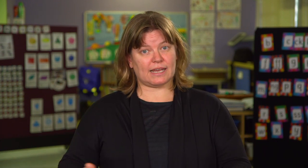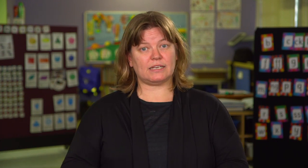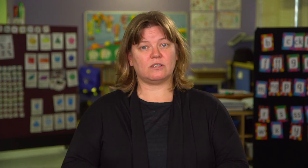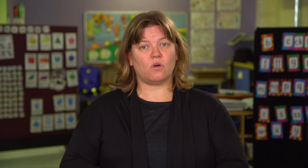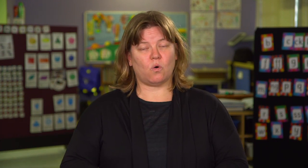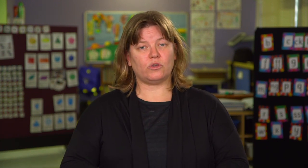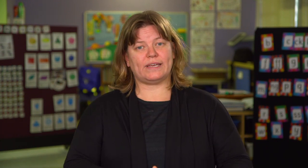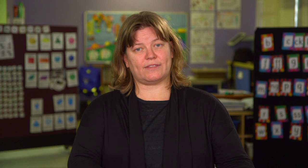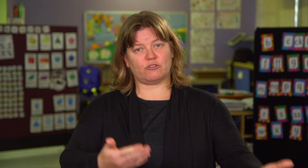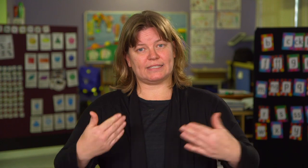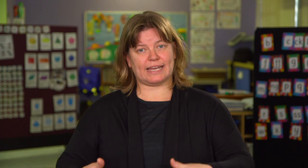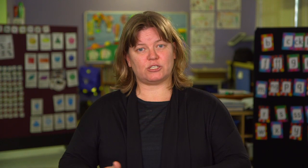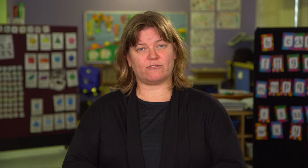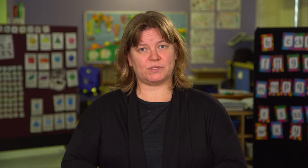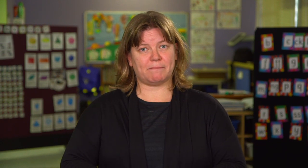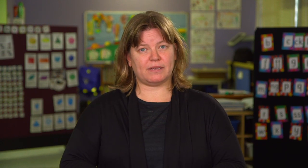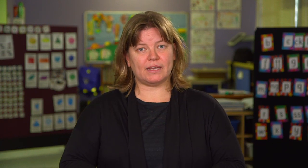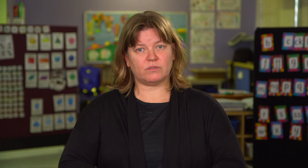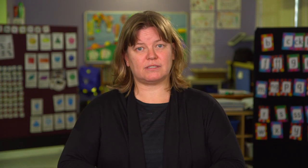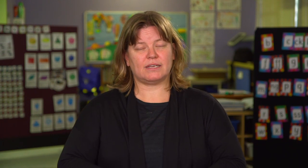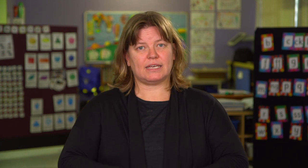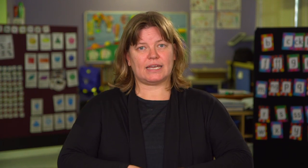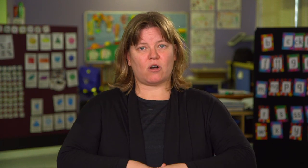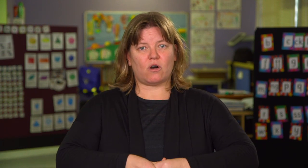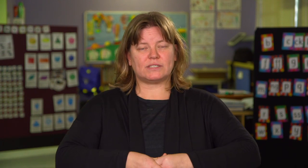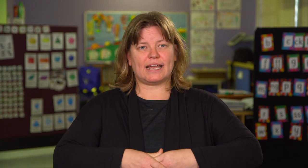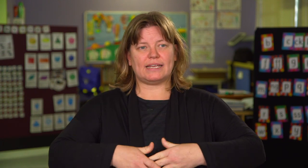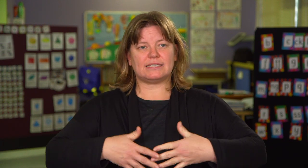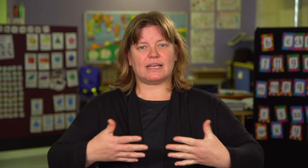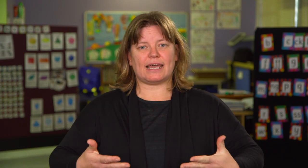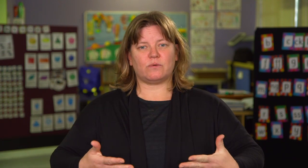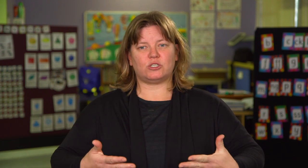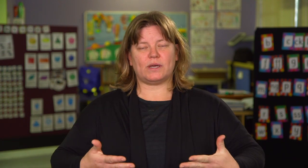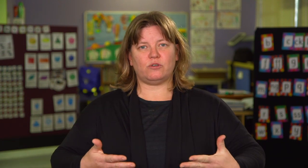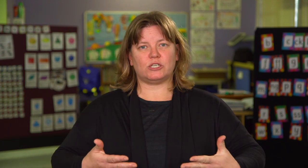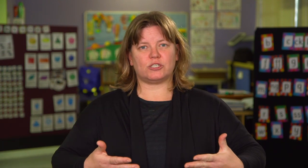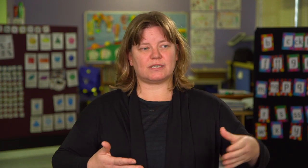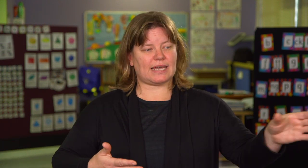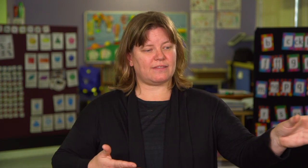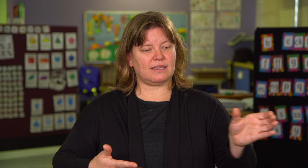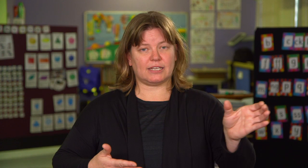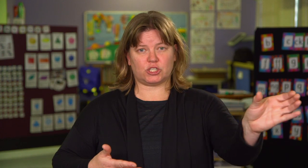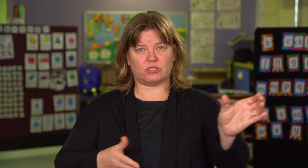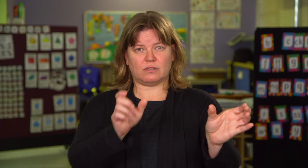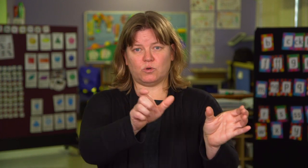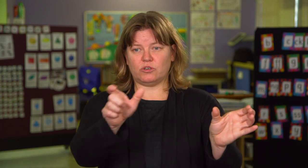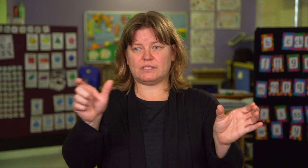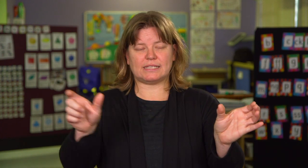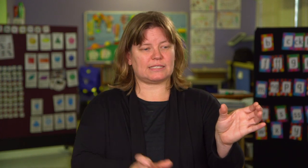translate, or you get the translation from somebody else. Auslan isn't a language where you can just take the English words and slot